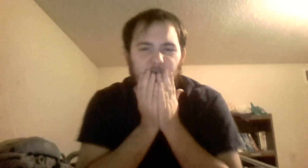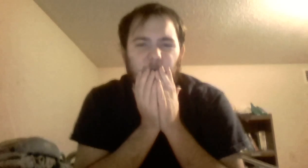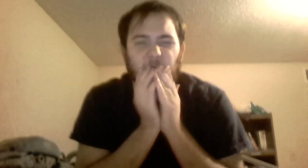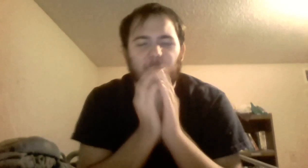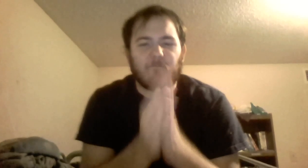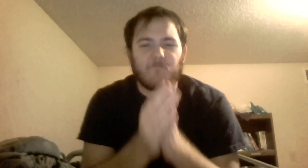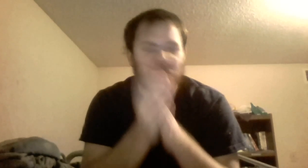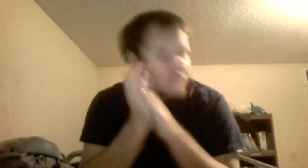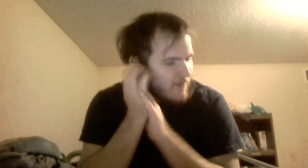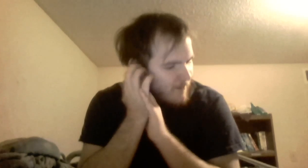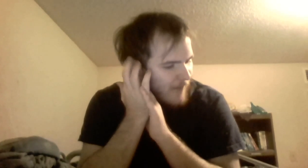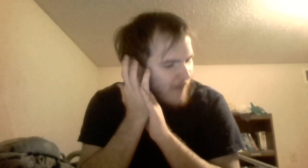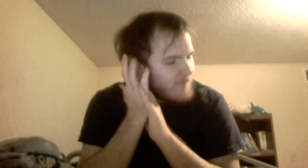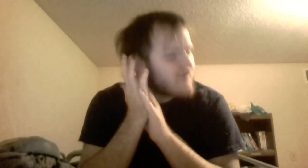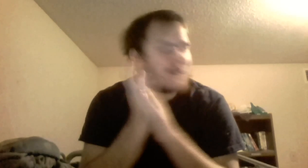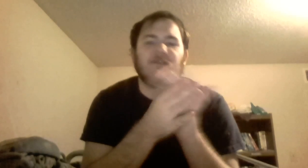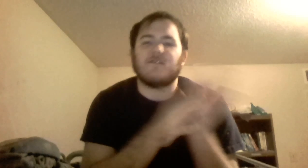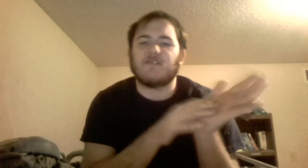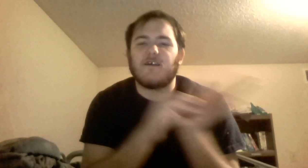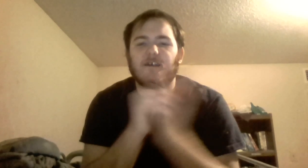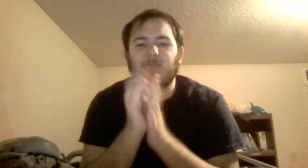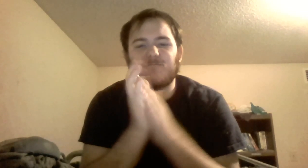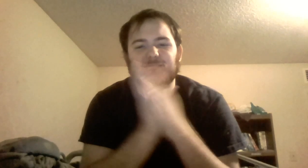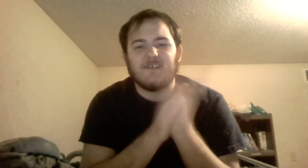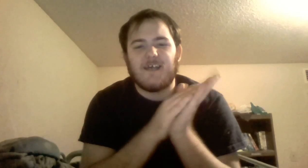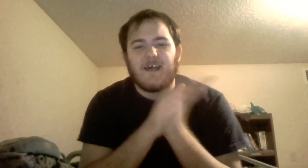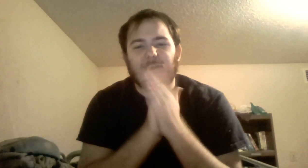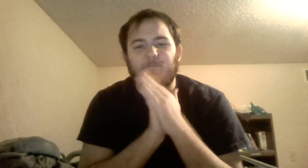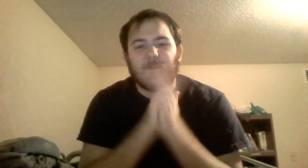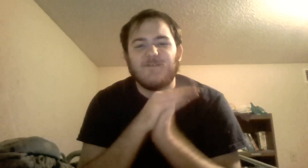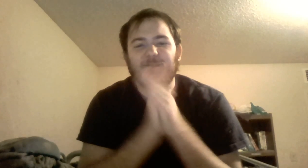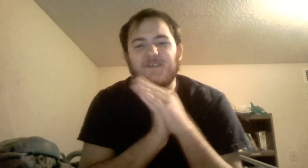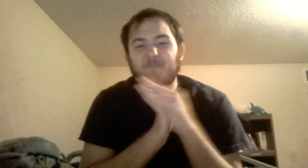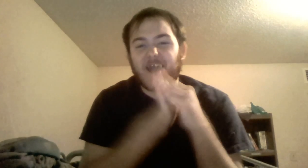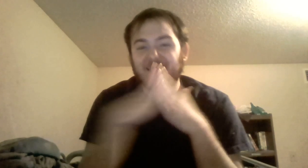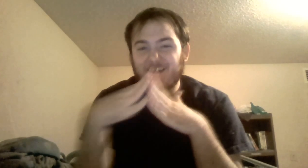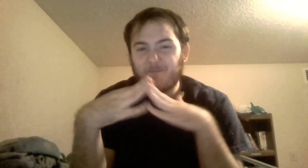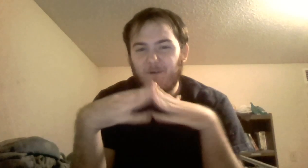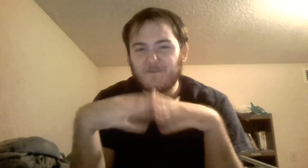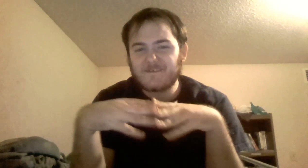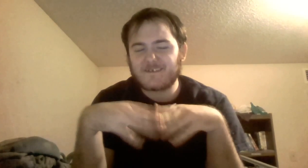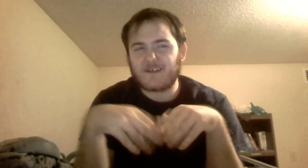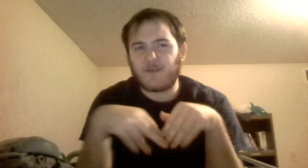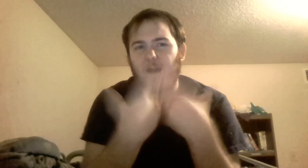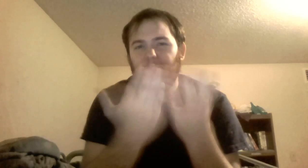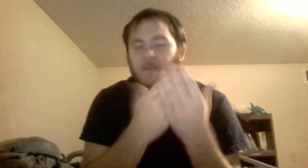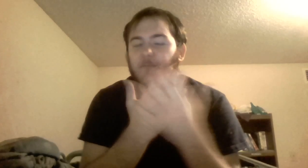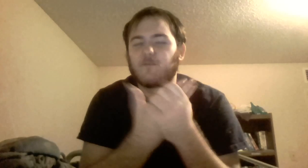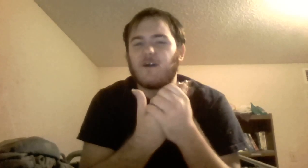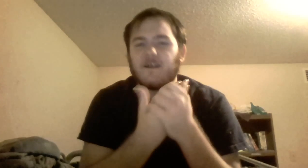So, so, how's it going? So, um, this is a mixed bag, I suppose. Um, the main plot,